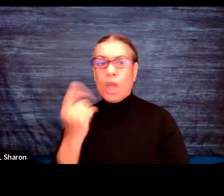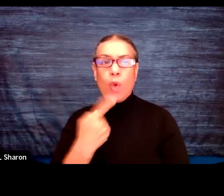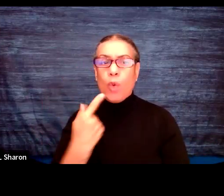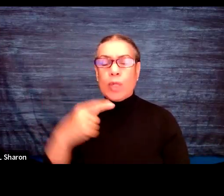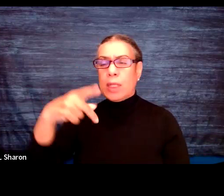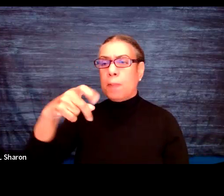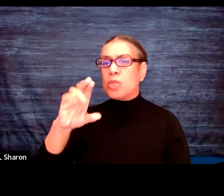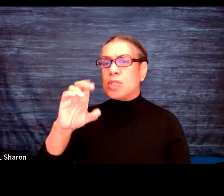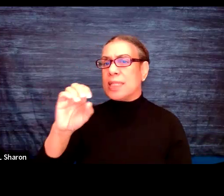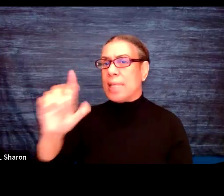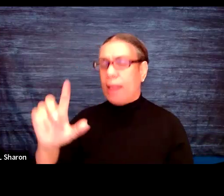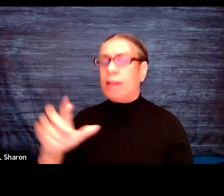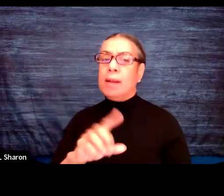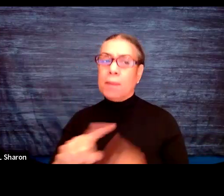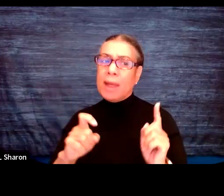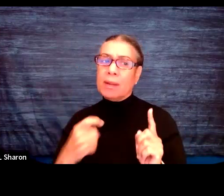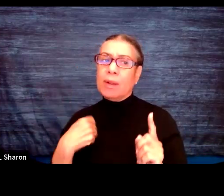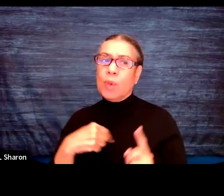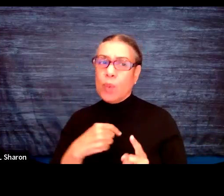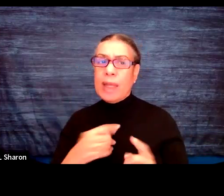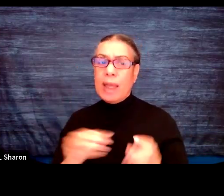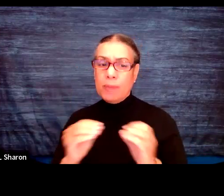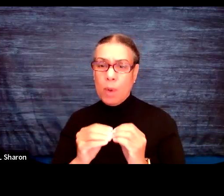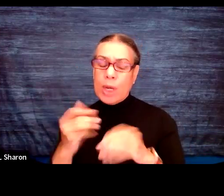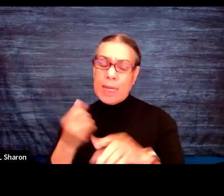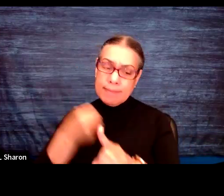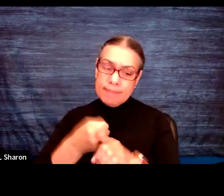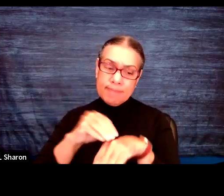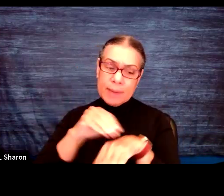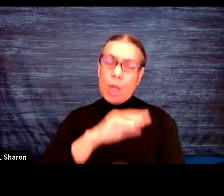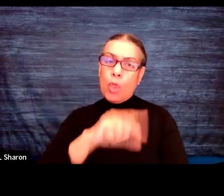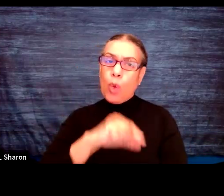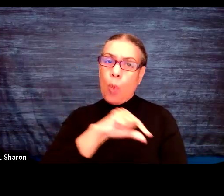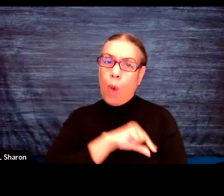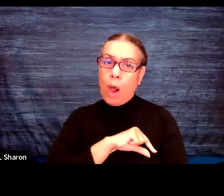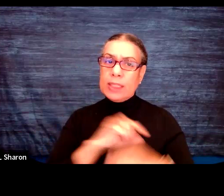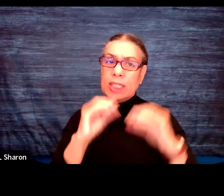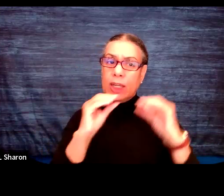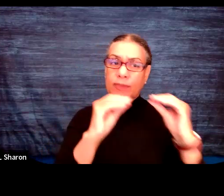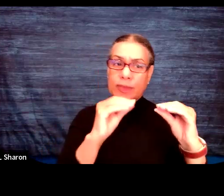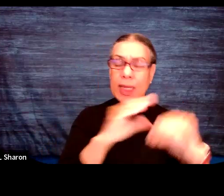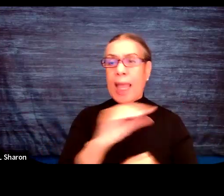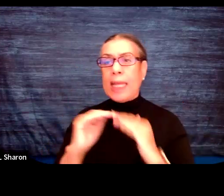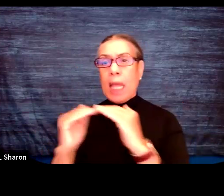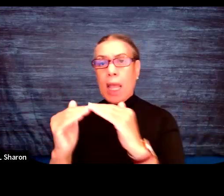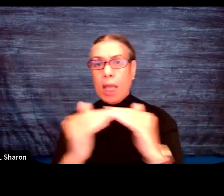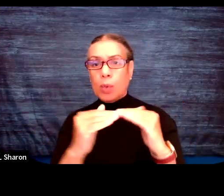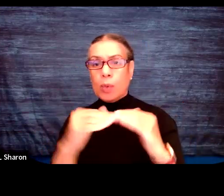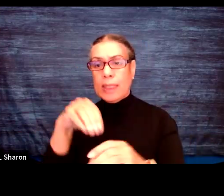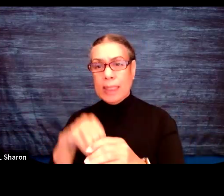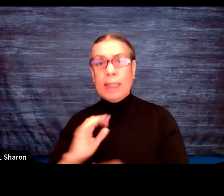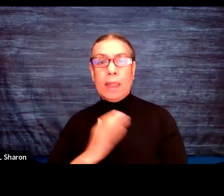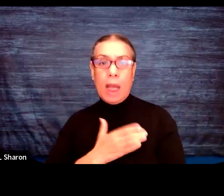a structural challenge that we have been facing and that directly impacts the quality of education and the equity within all